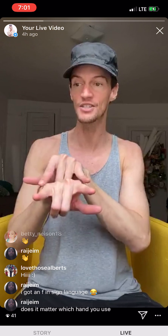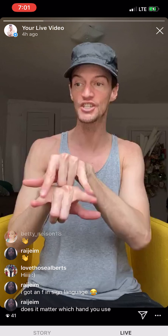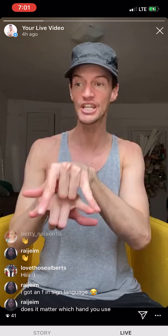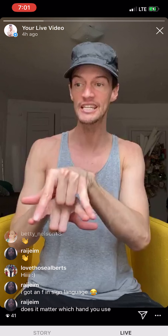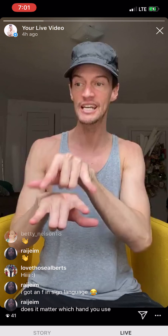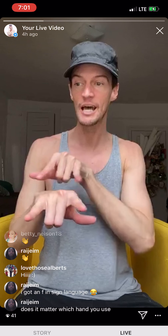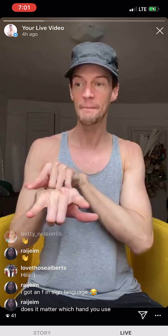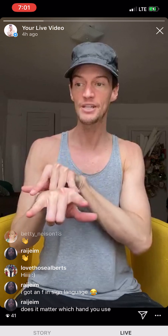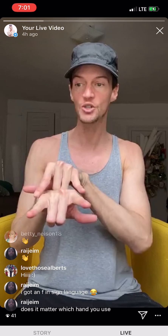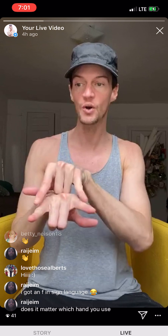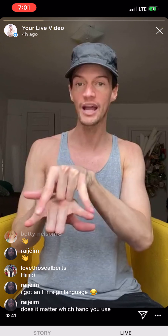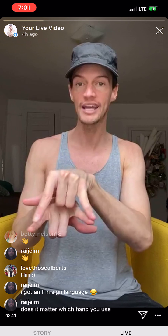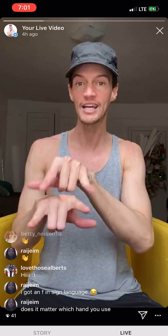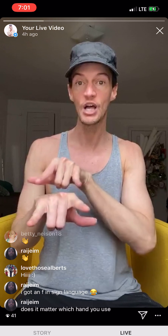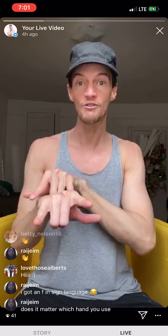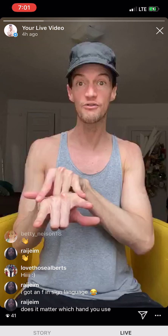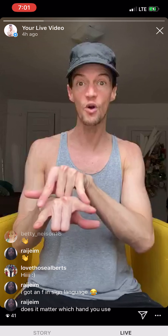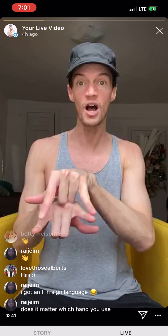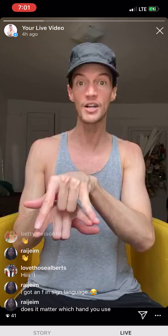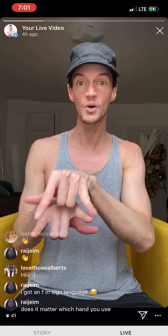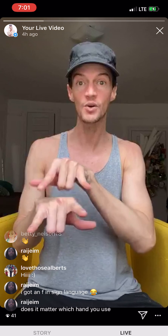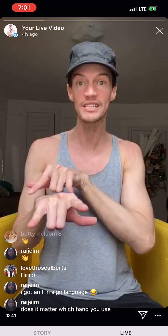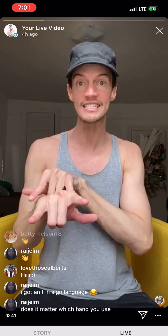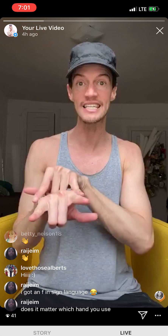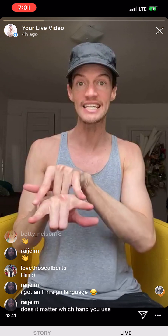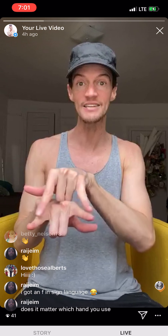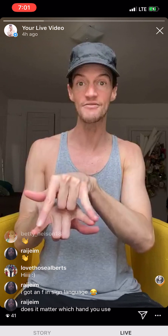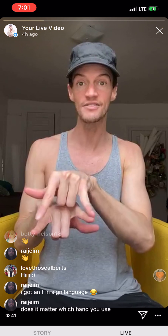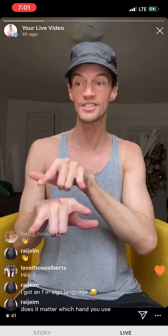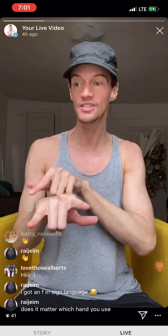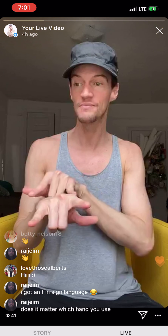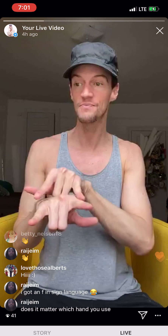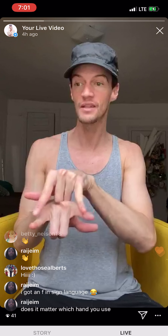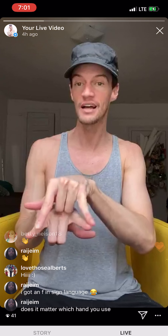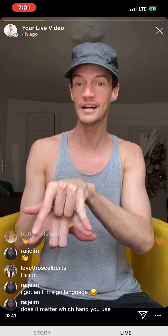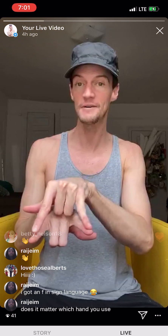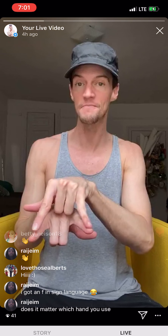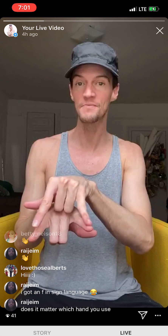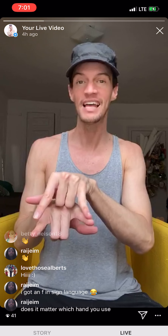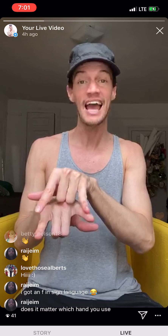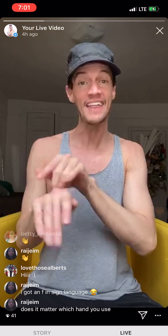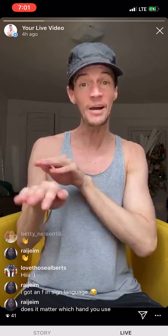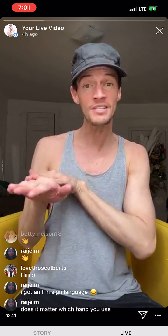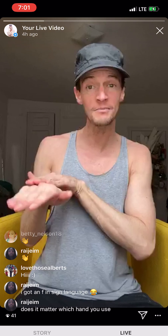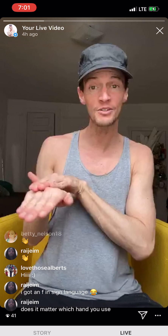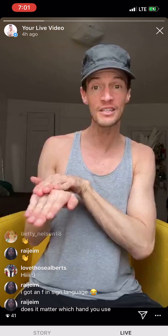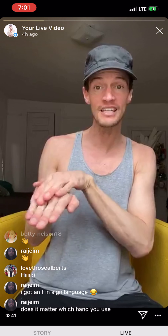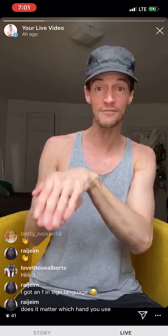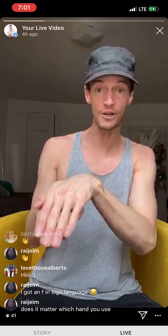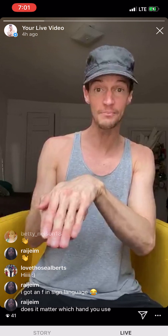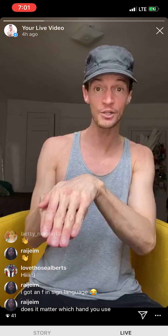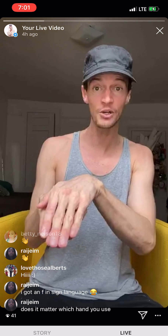cheat betray fraud or deceive. Um and that was similar to the sign for hypocrite.